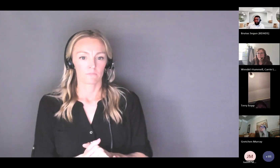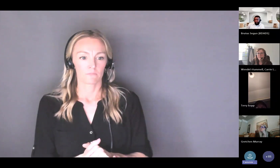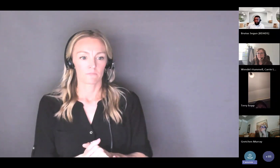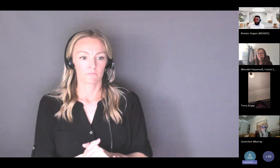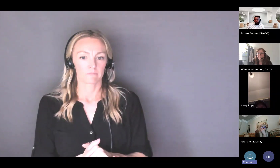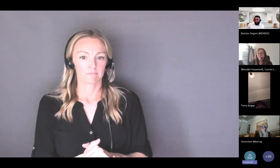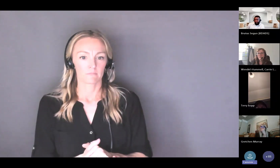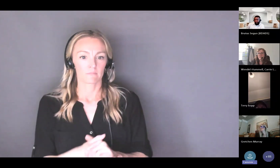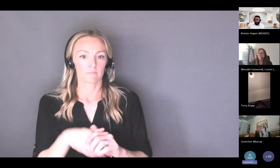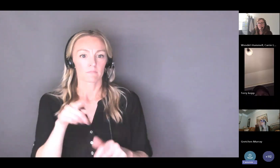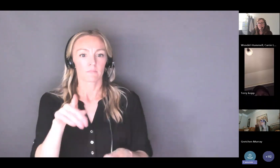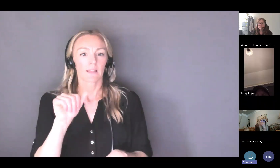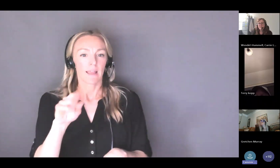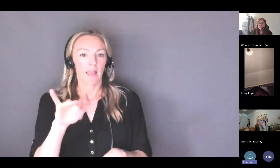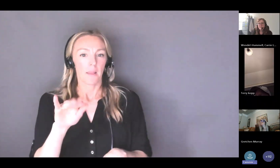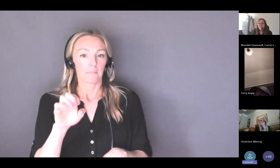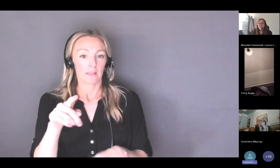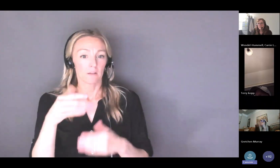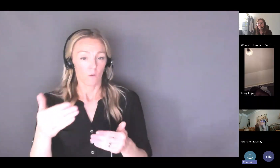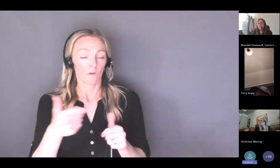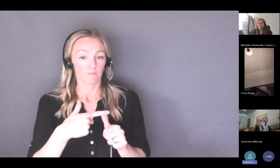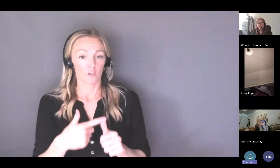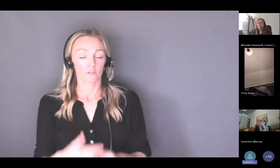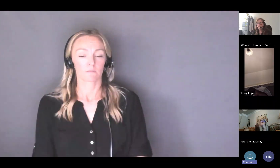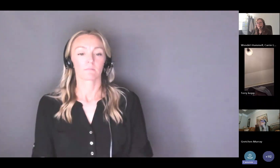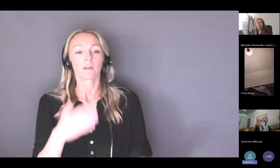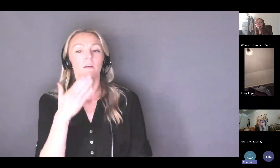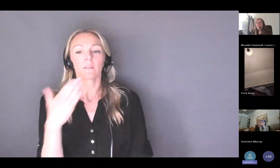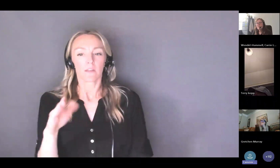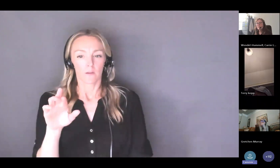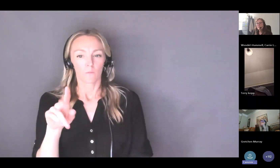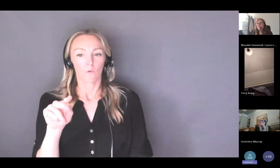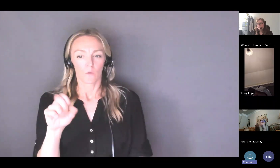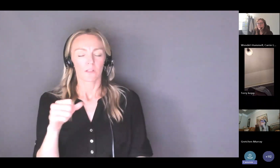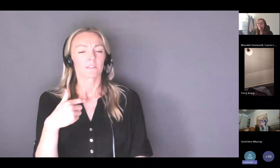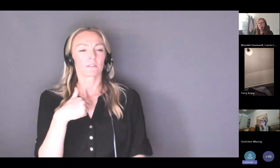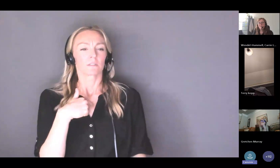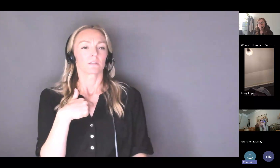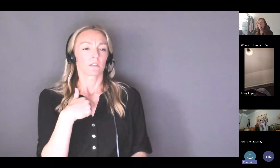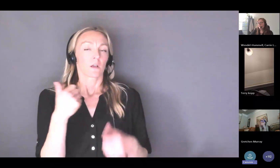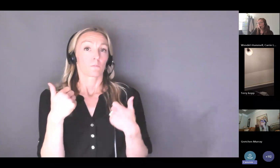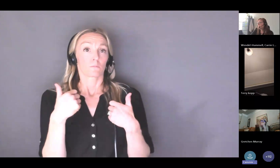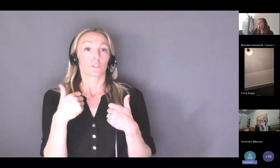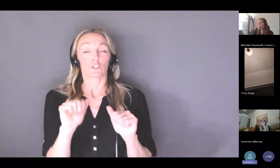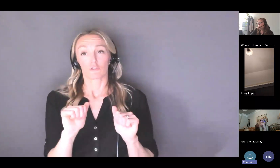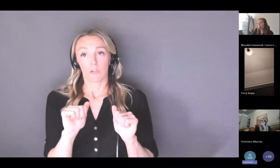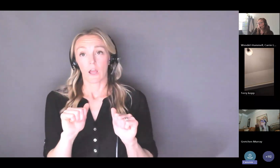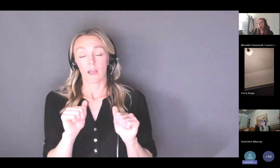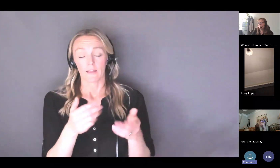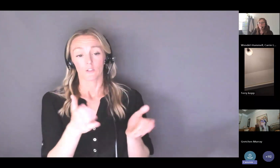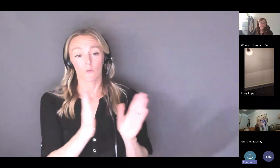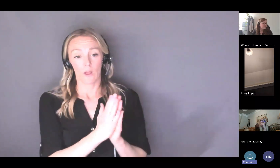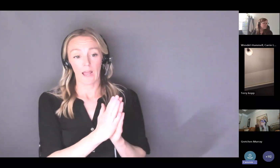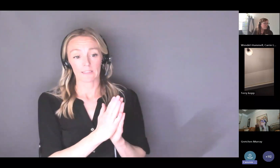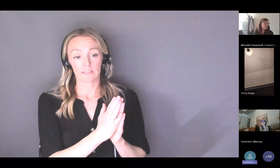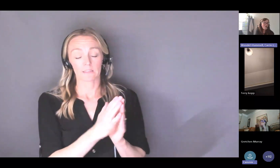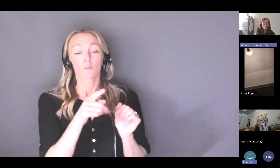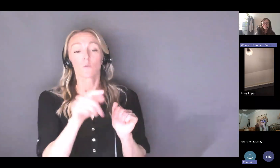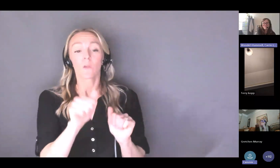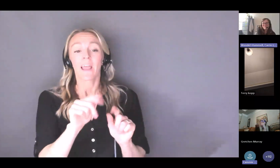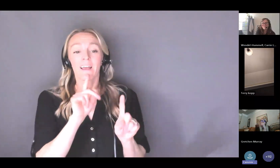Thank you, Brutus. I'm going to try to ask a question that you can answer in 4 sentences. Here we